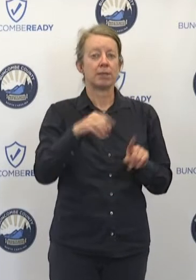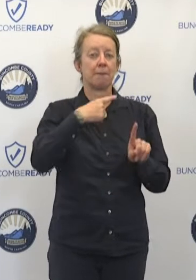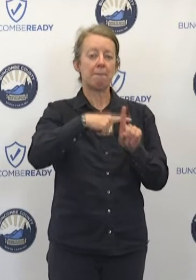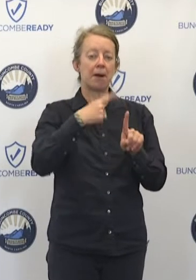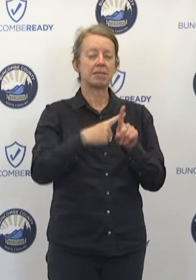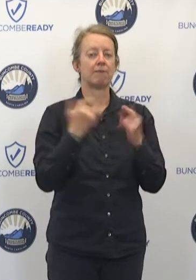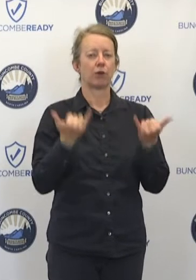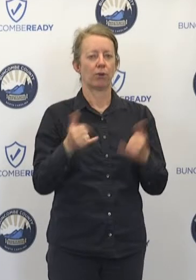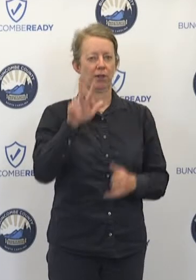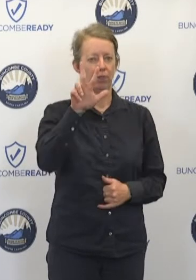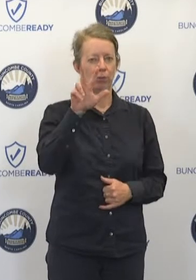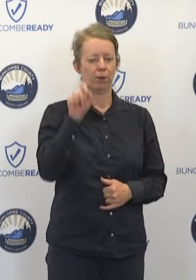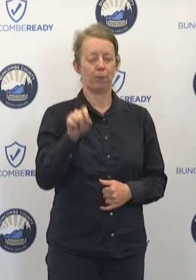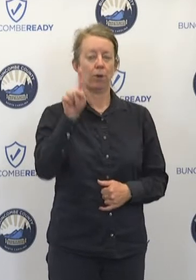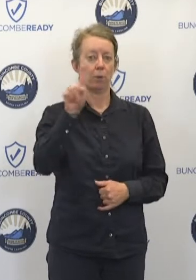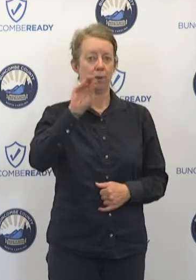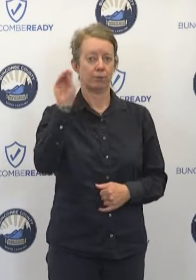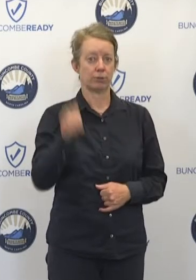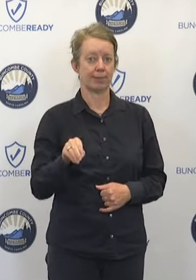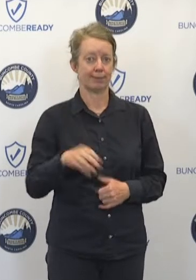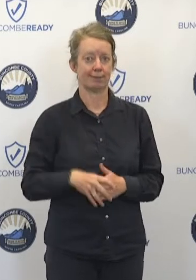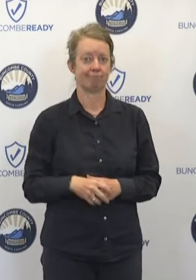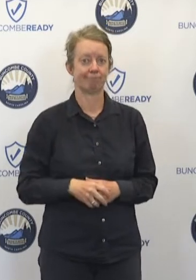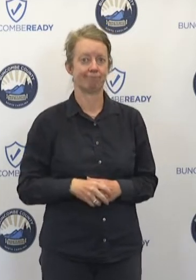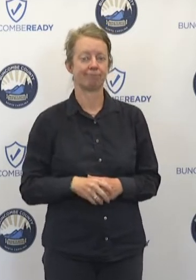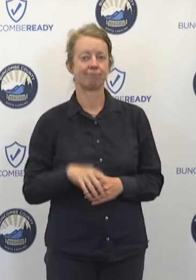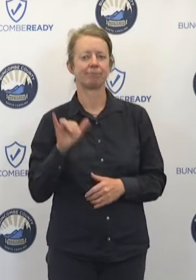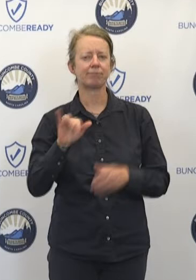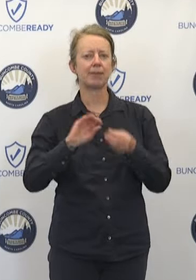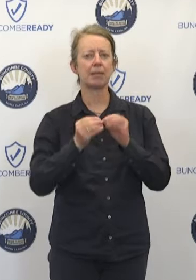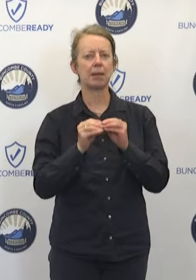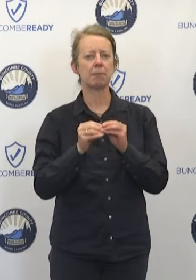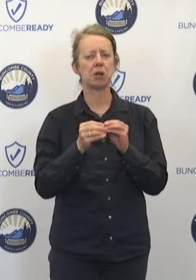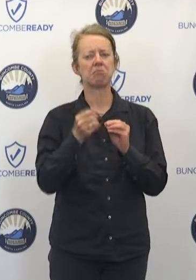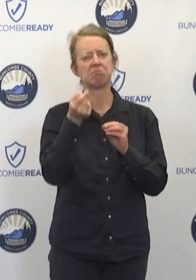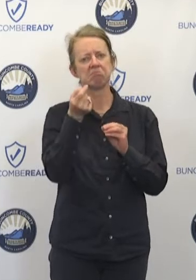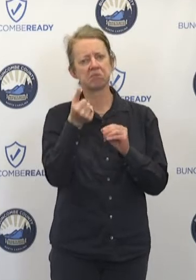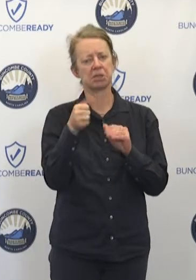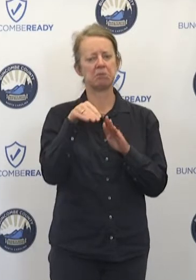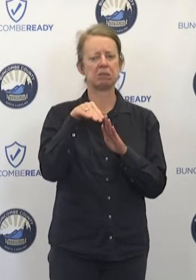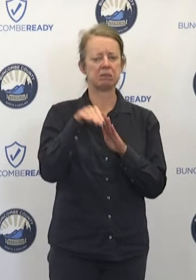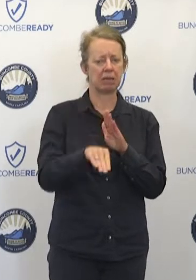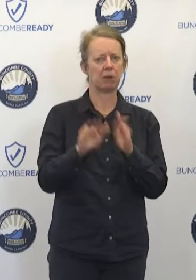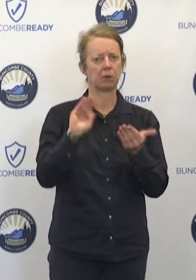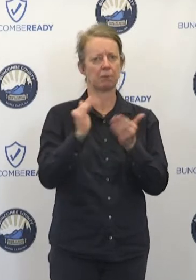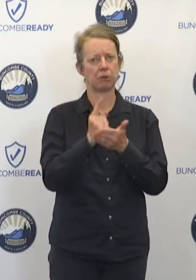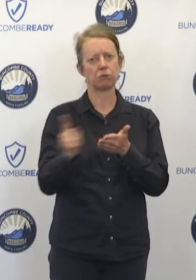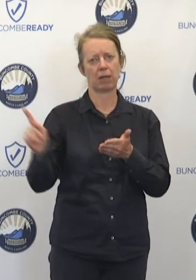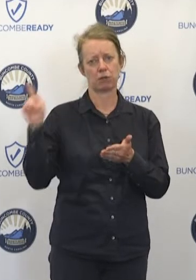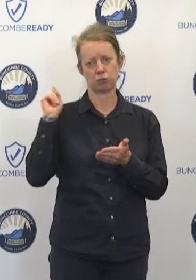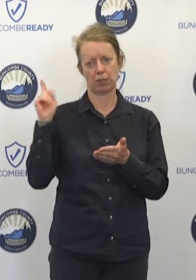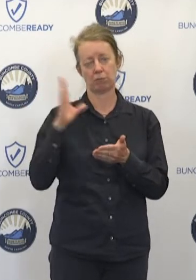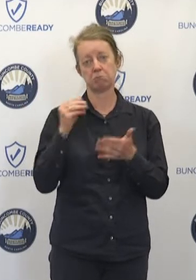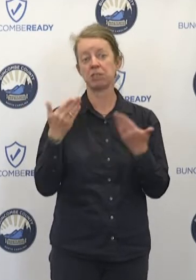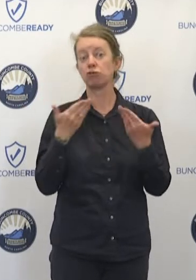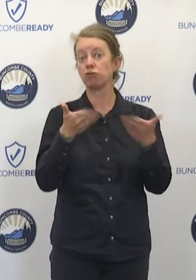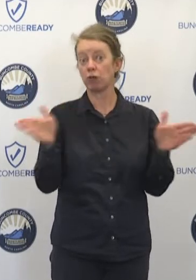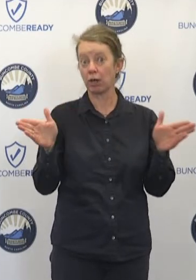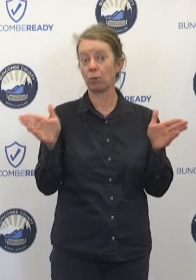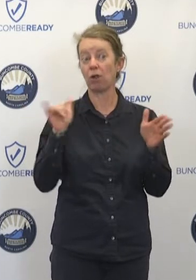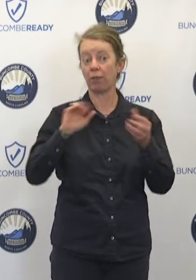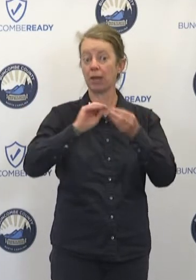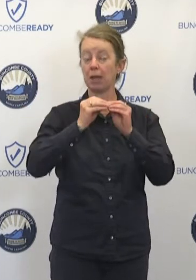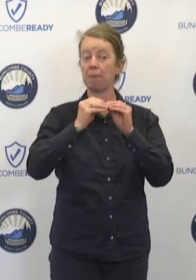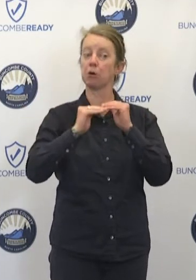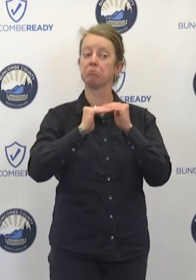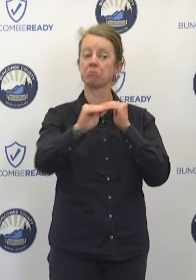currently 3.1%. This indicator has decreased slightly since last week and overall has remained stable for